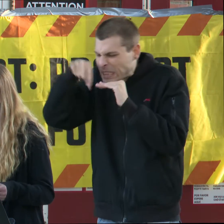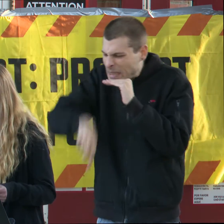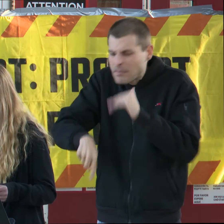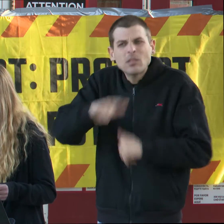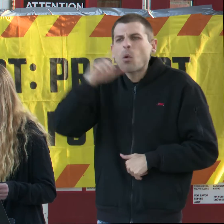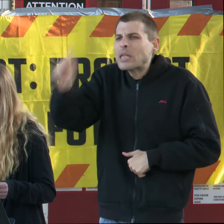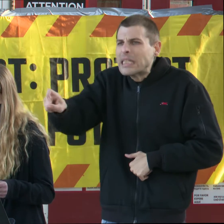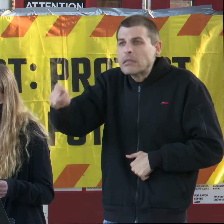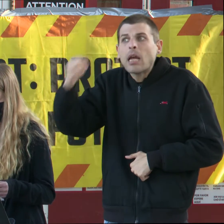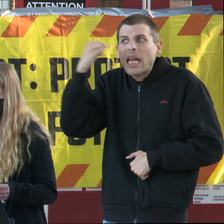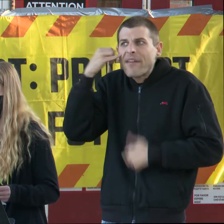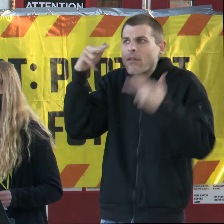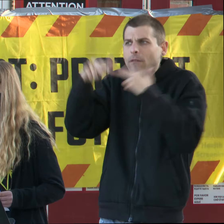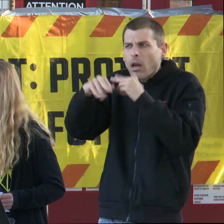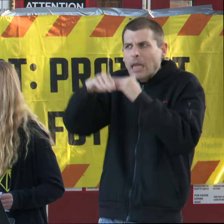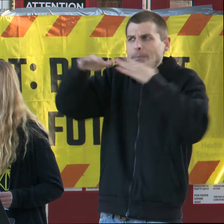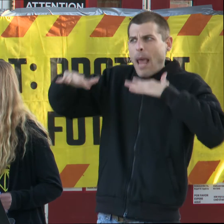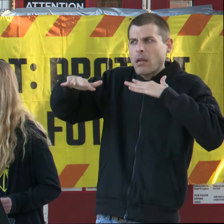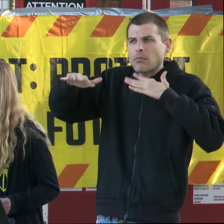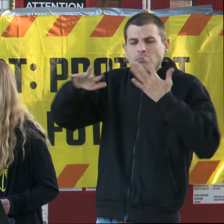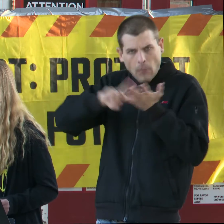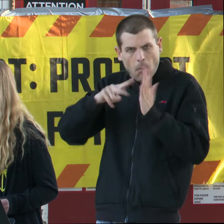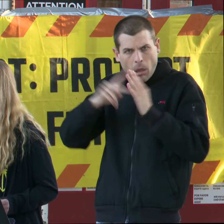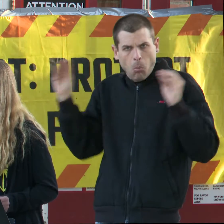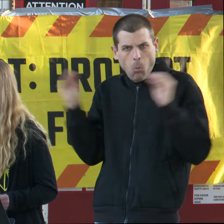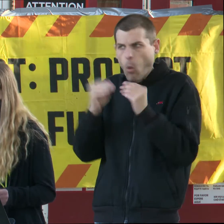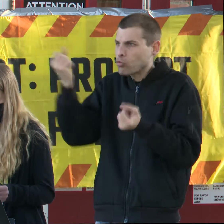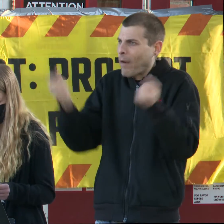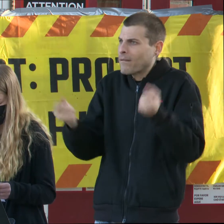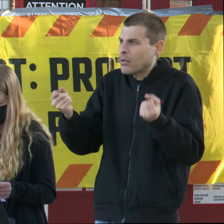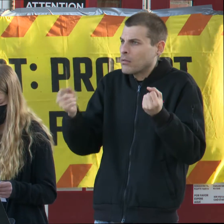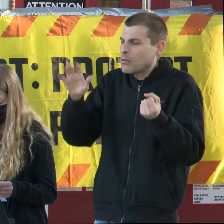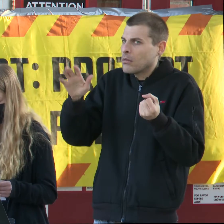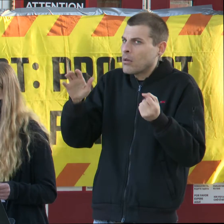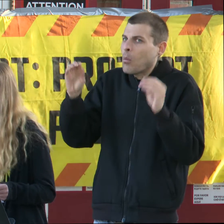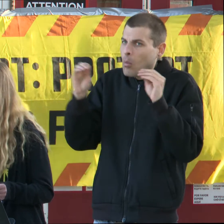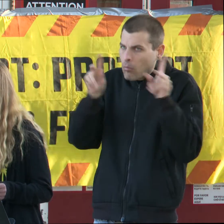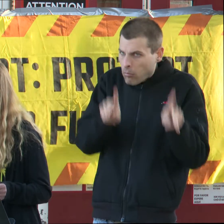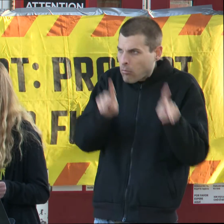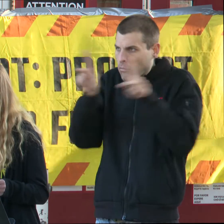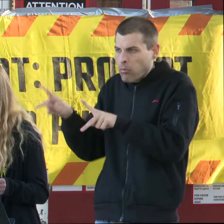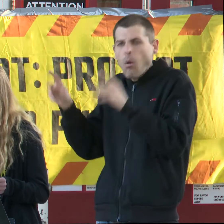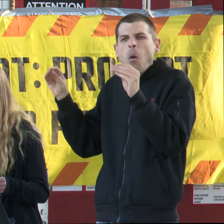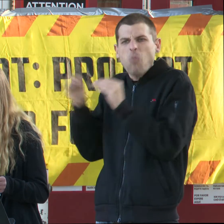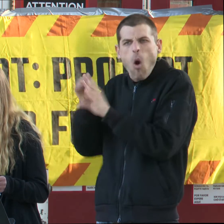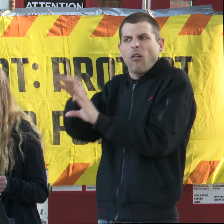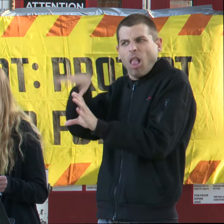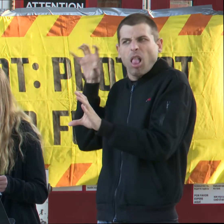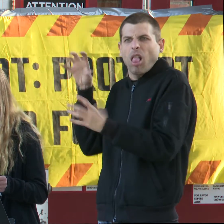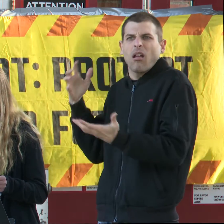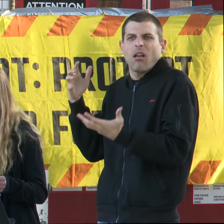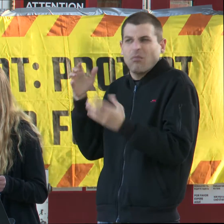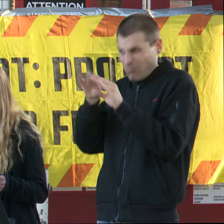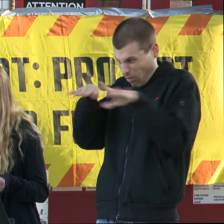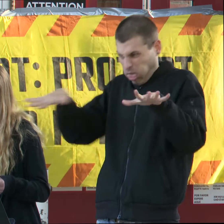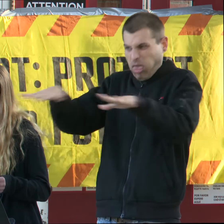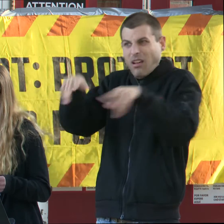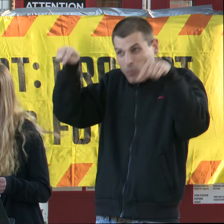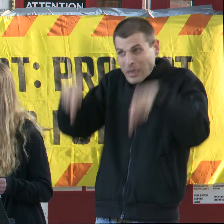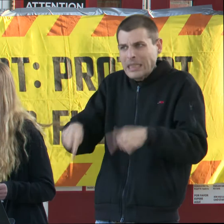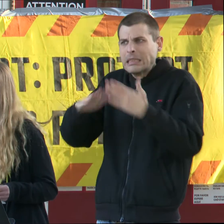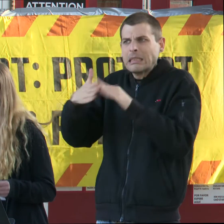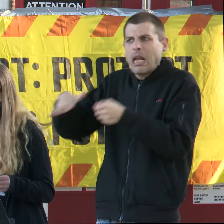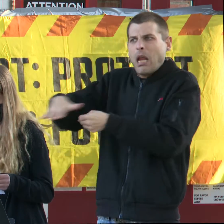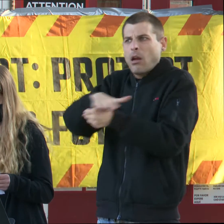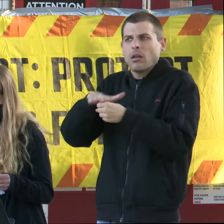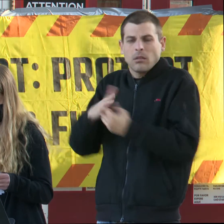people driving. And more people driving means more pollution in the backyard of Harriet Tubman Middle School and in the Albina neighborhood.